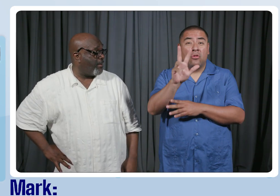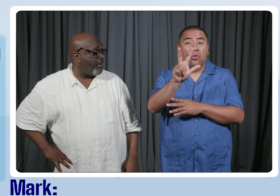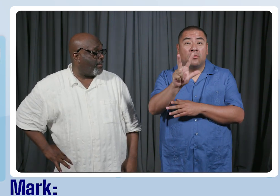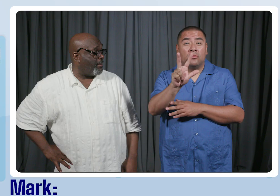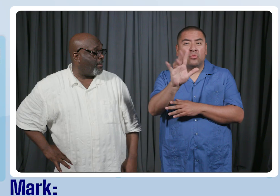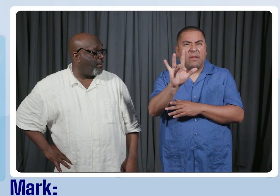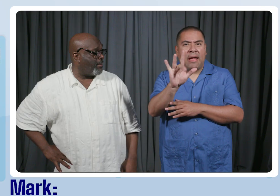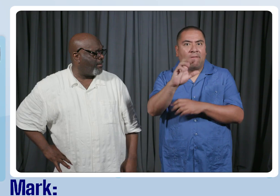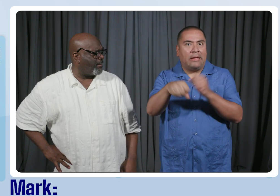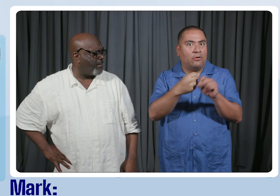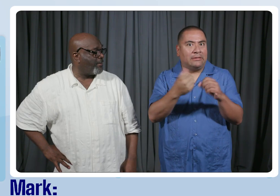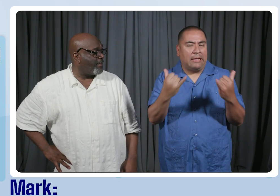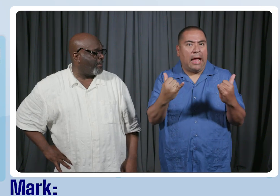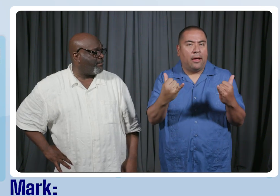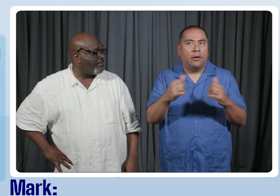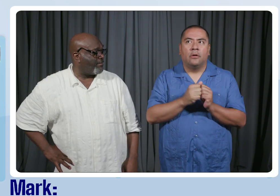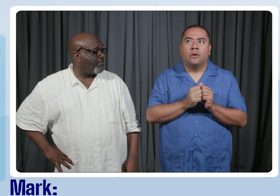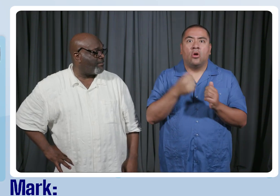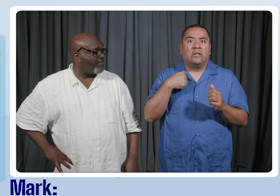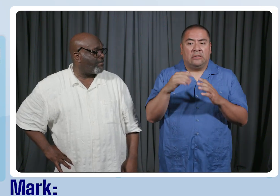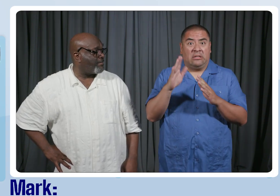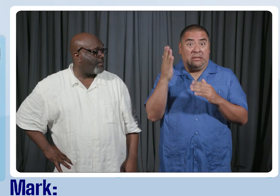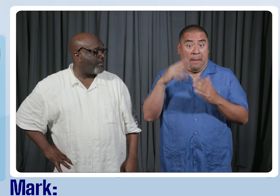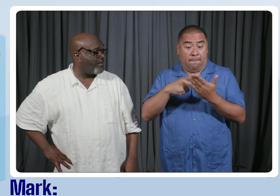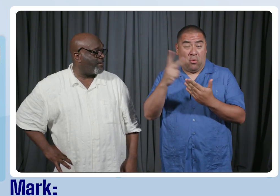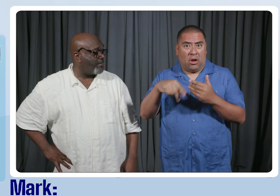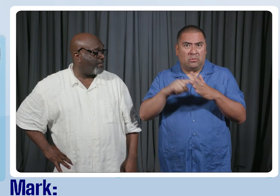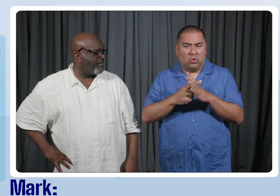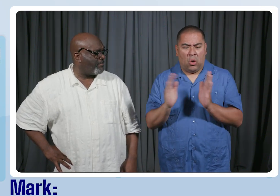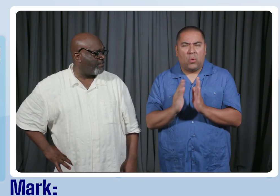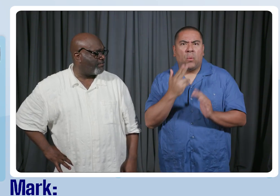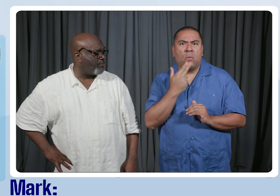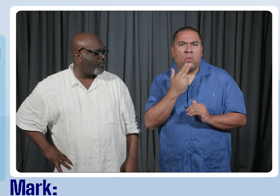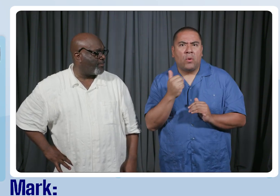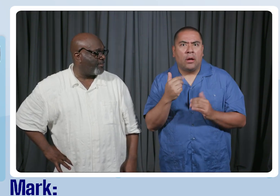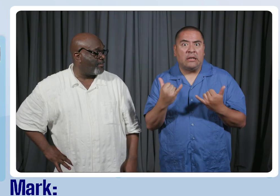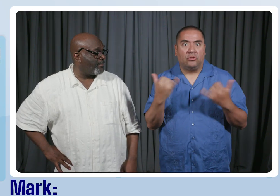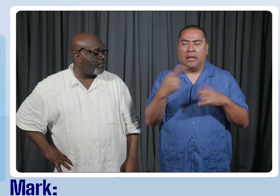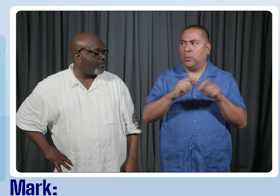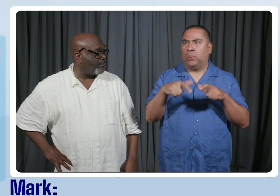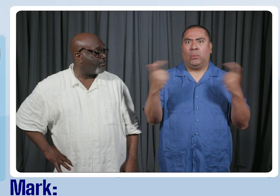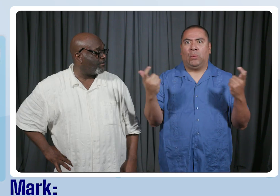now. It started off as a very small program, and here we are today.